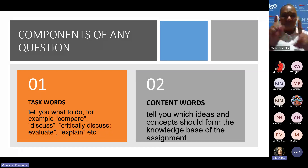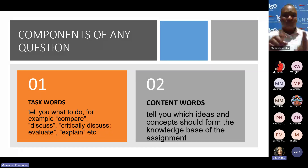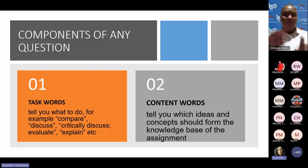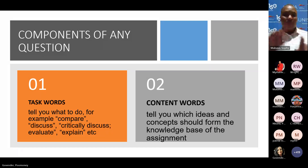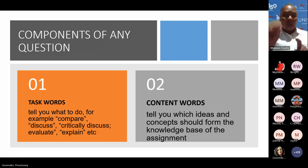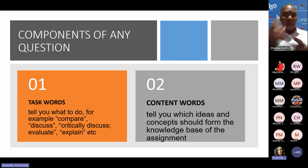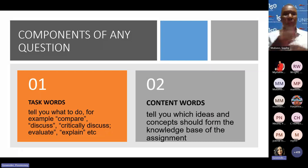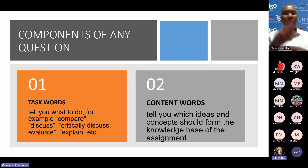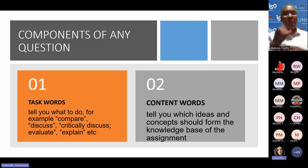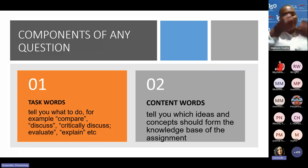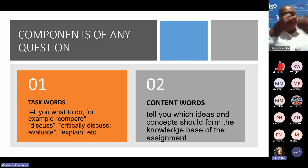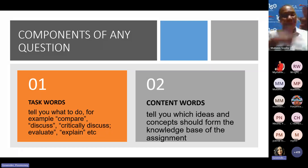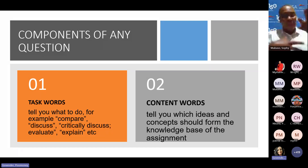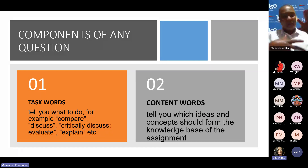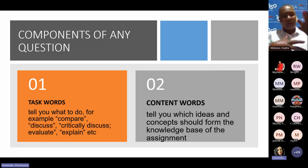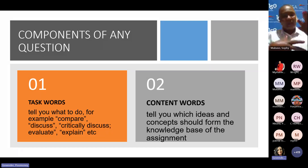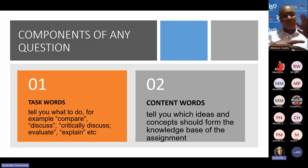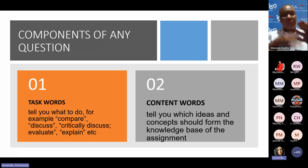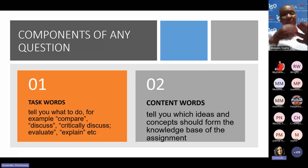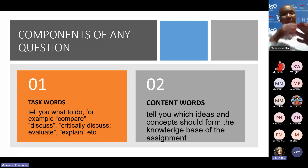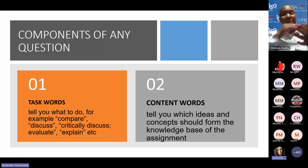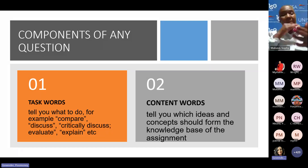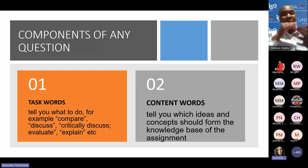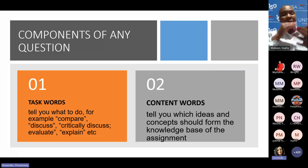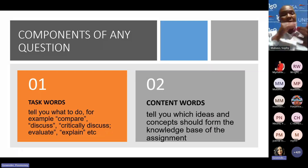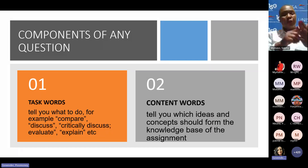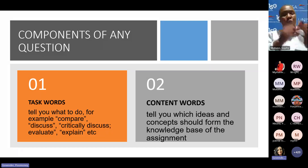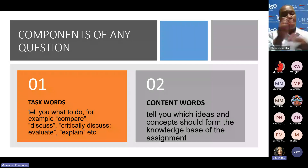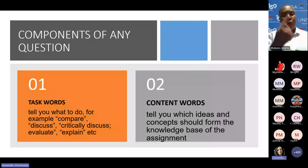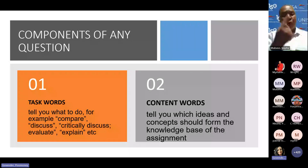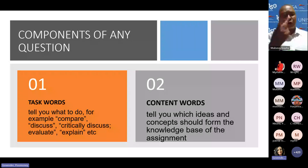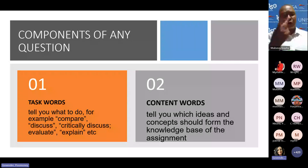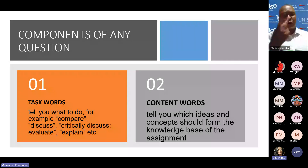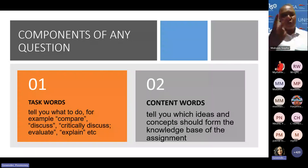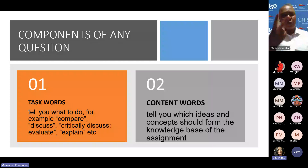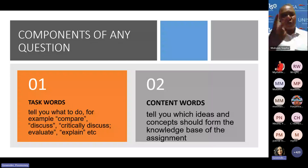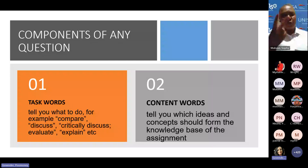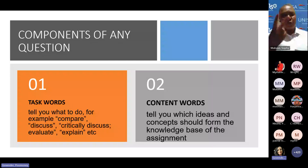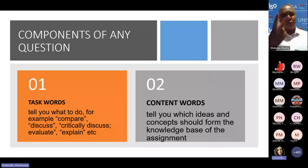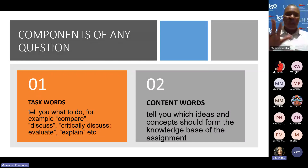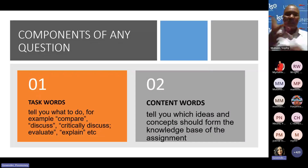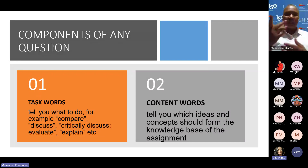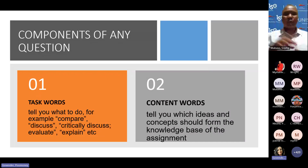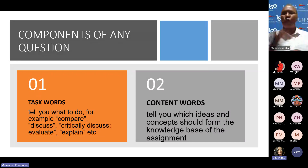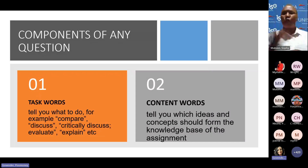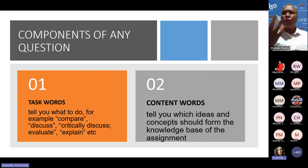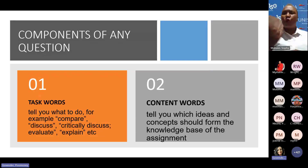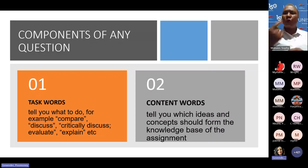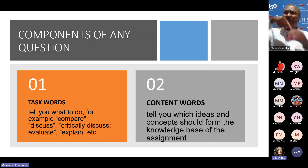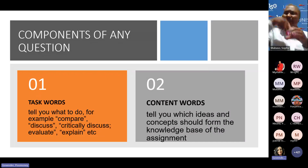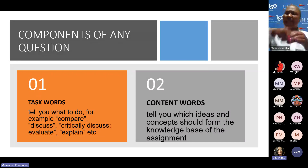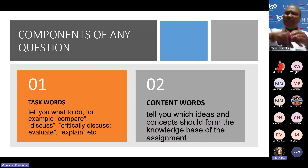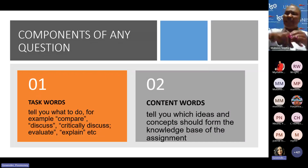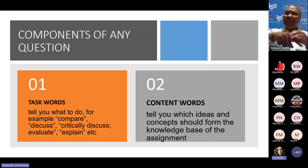list 1, 2, 3, 4, 5, whatever it is, and not go into